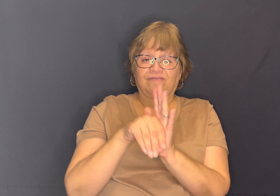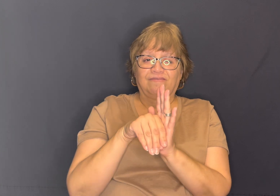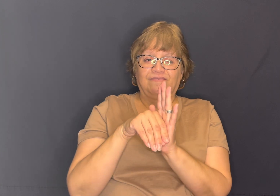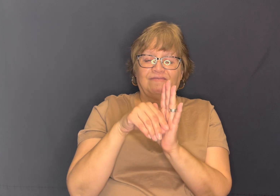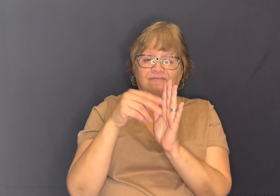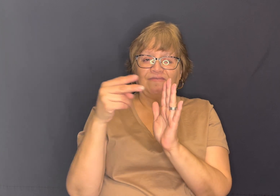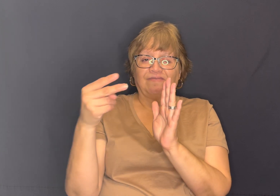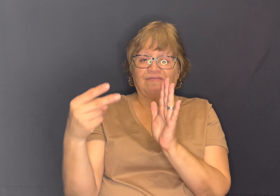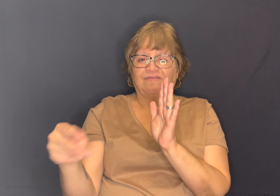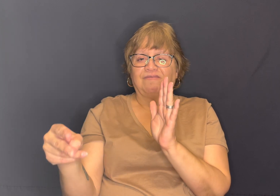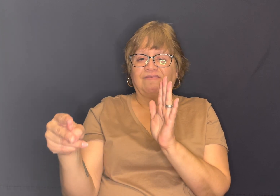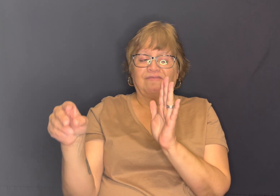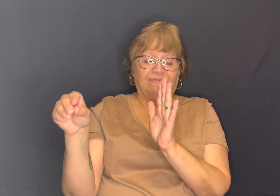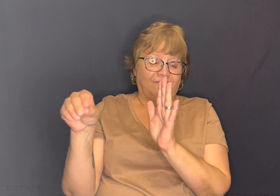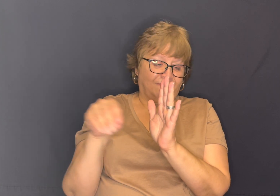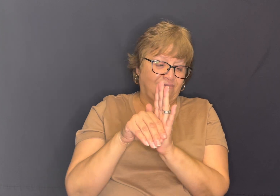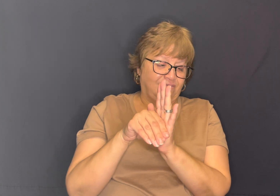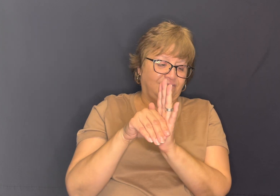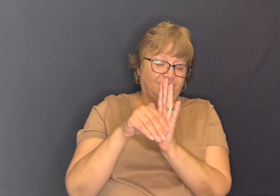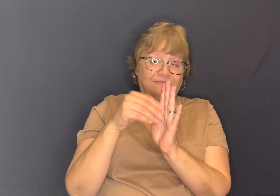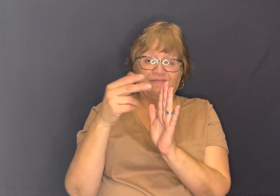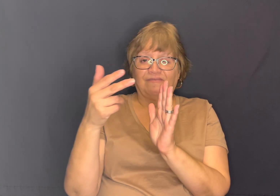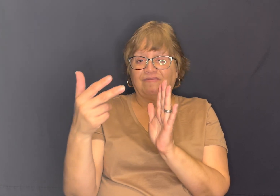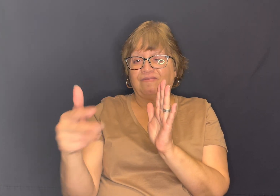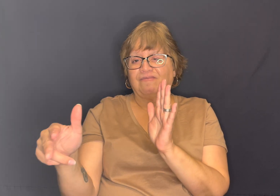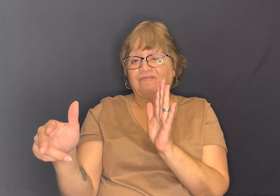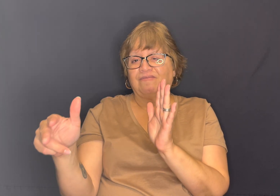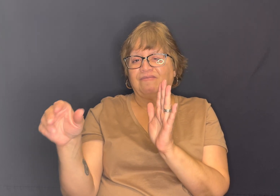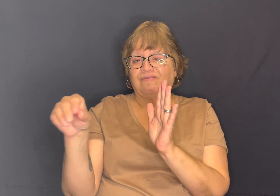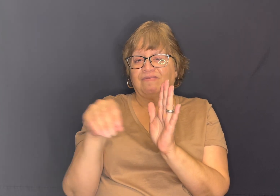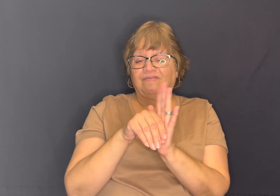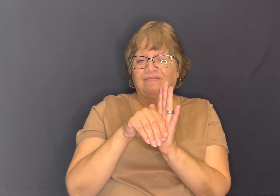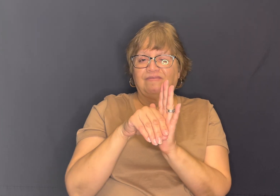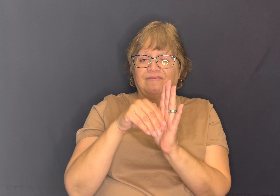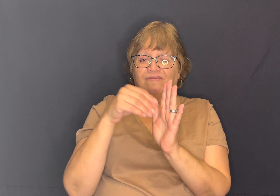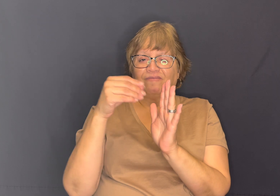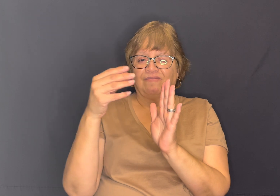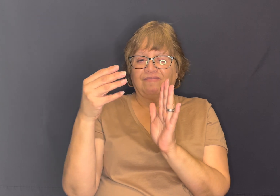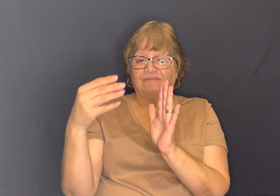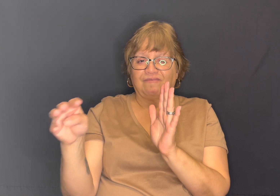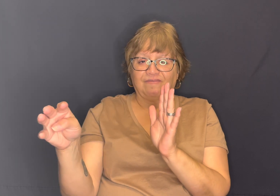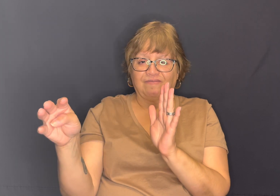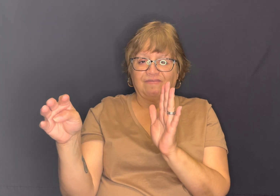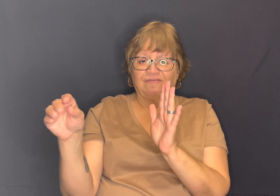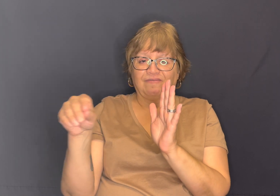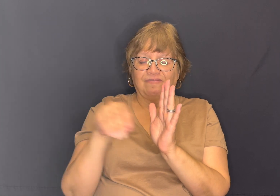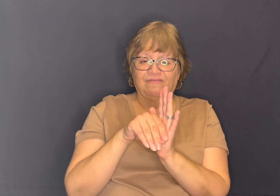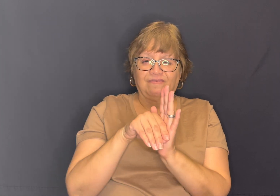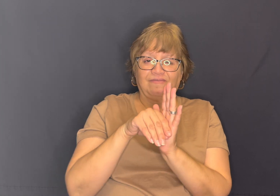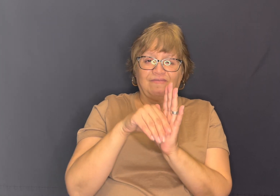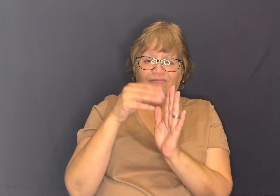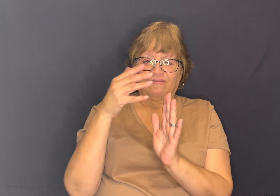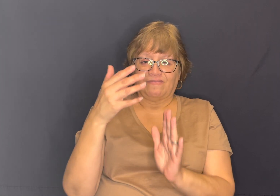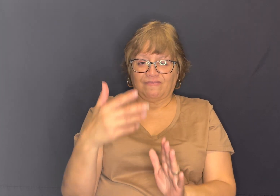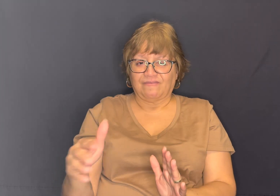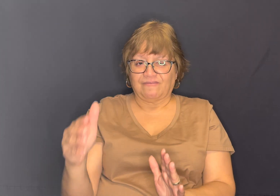1, 2, 3, 4,